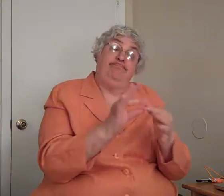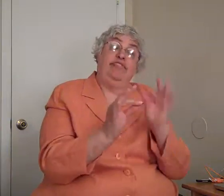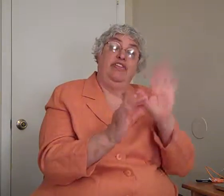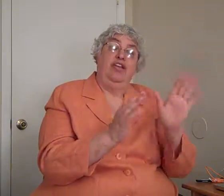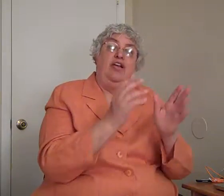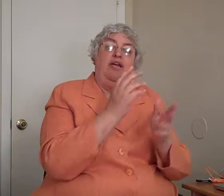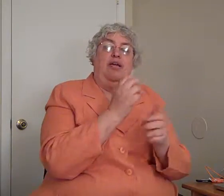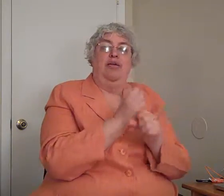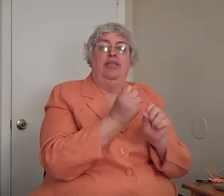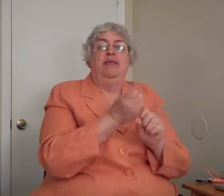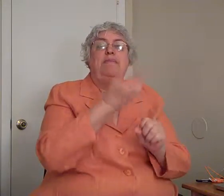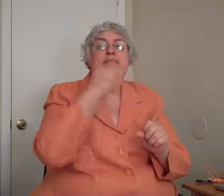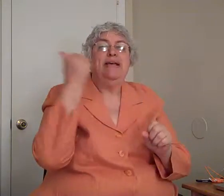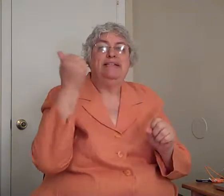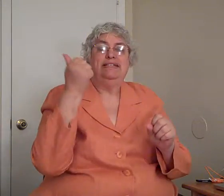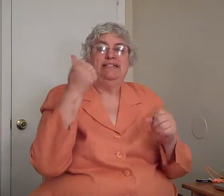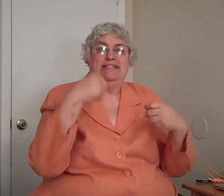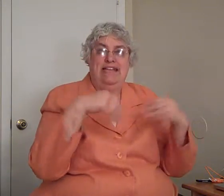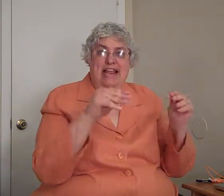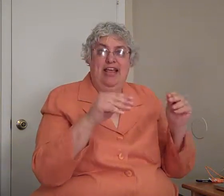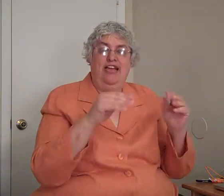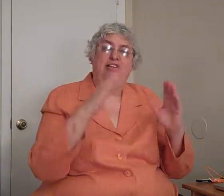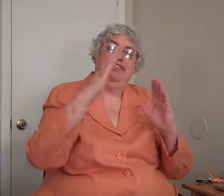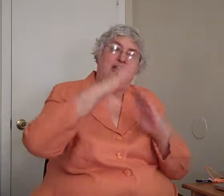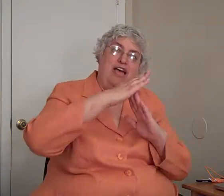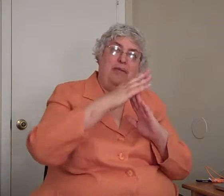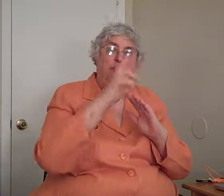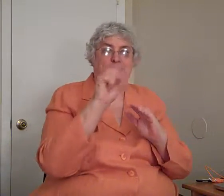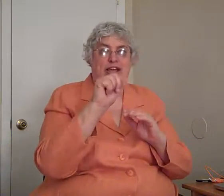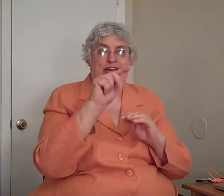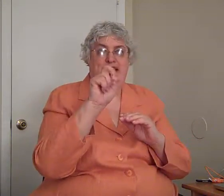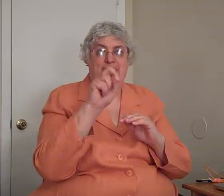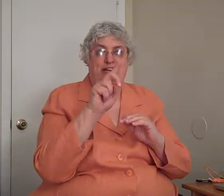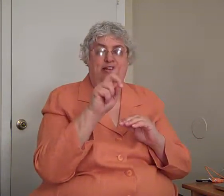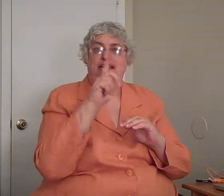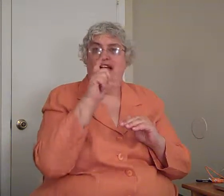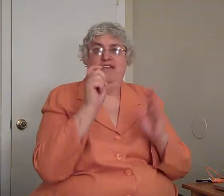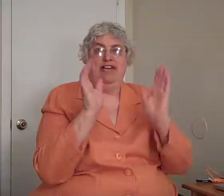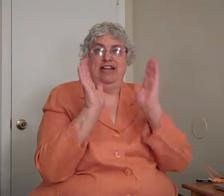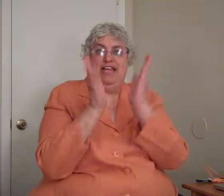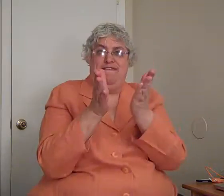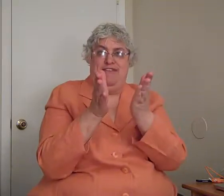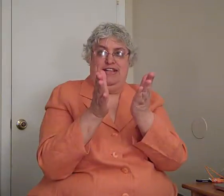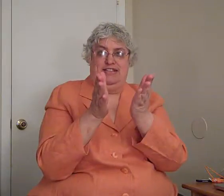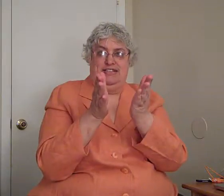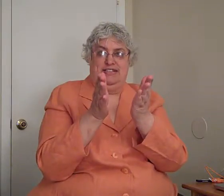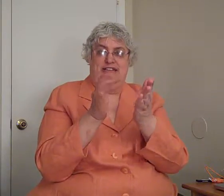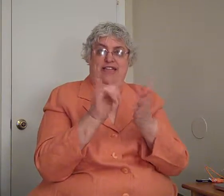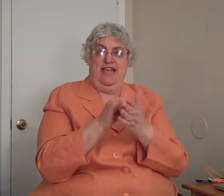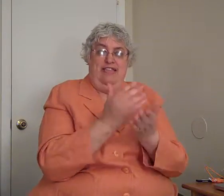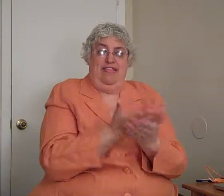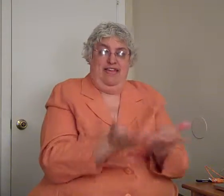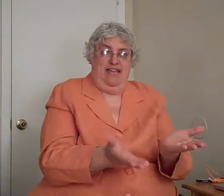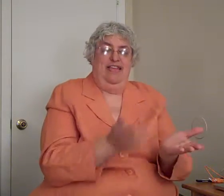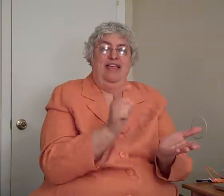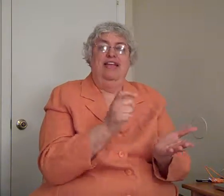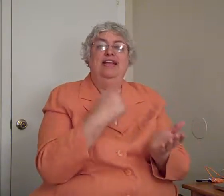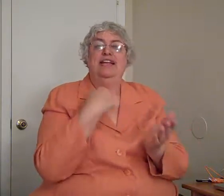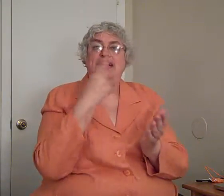the best-selling or maybe the highest-rated because they don't have to convince us directly that the product is good. They only need to demonstrate that many other